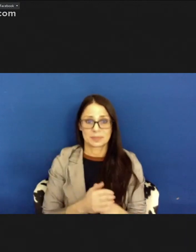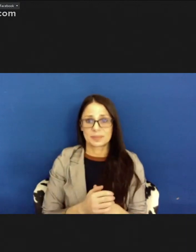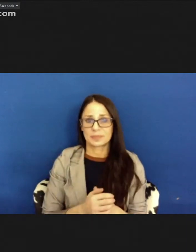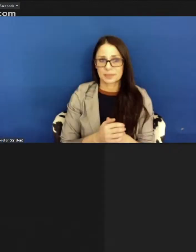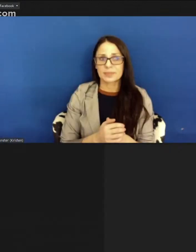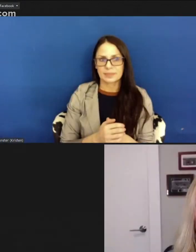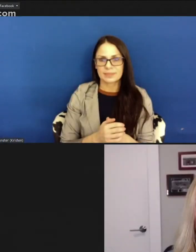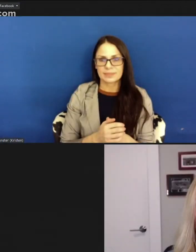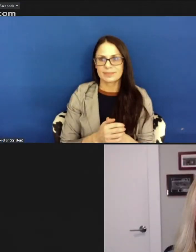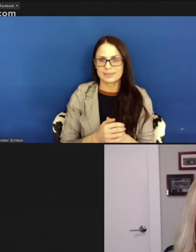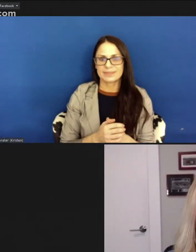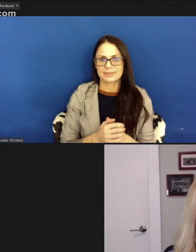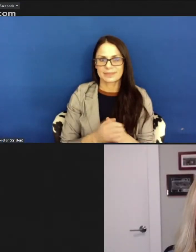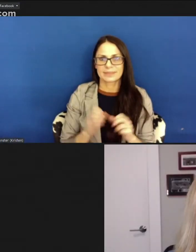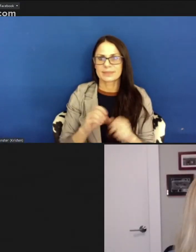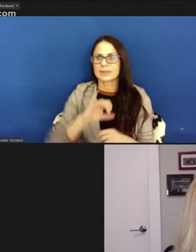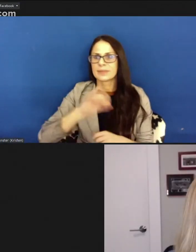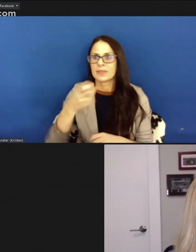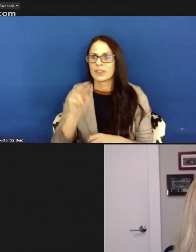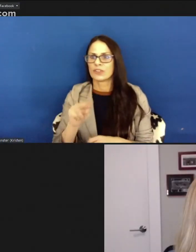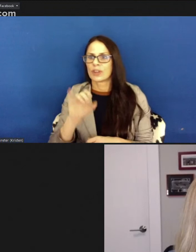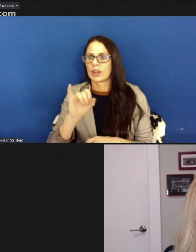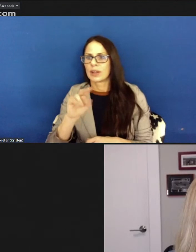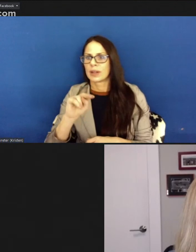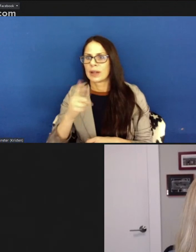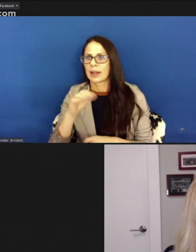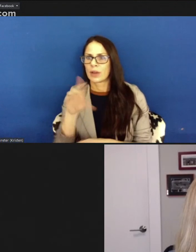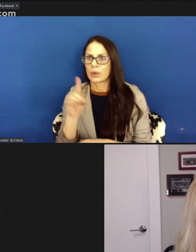All right, let's go to John Ingold.